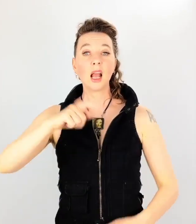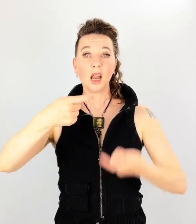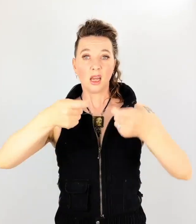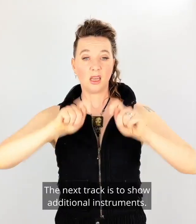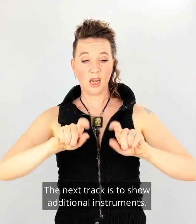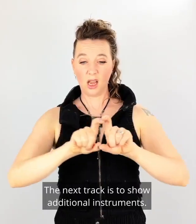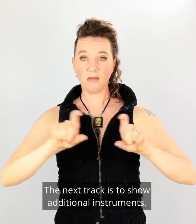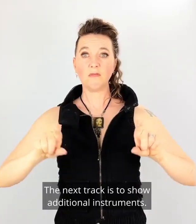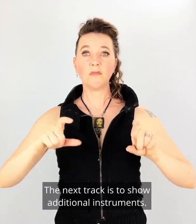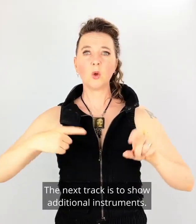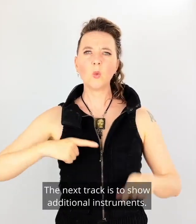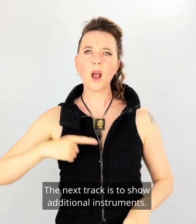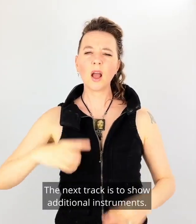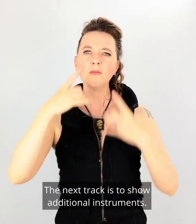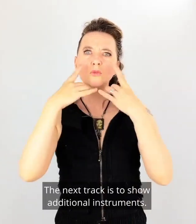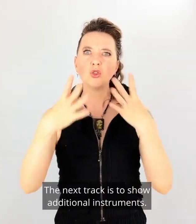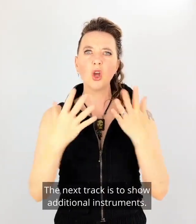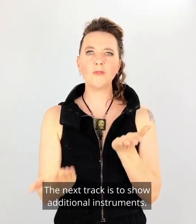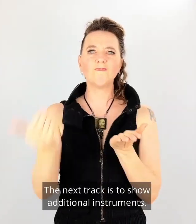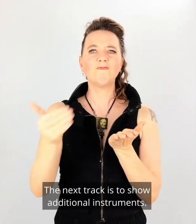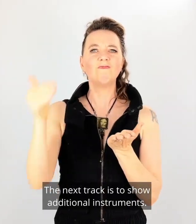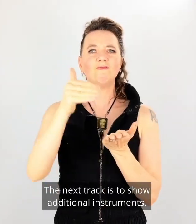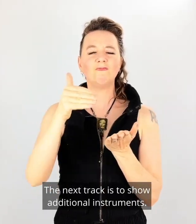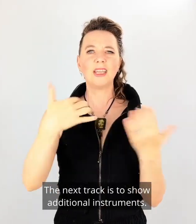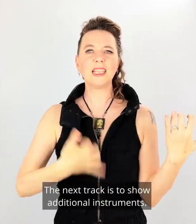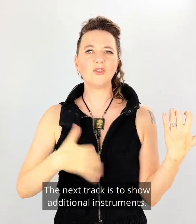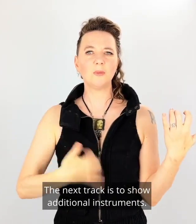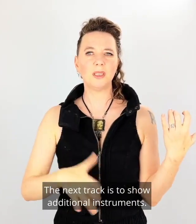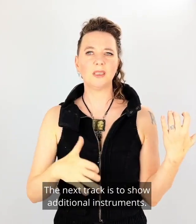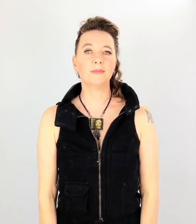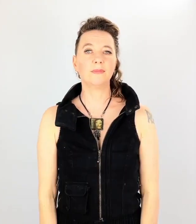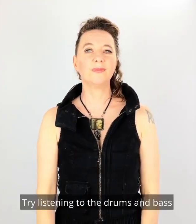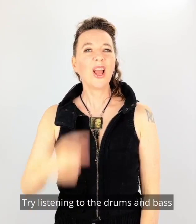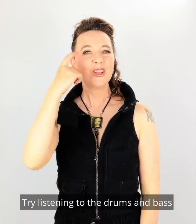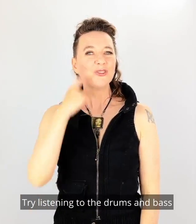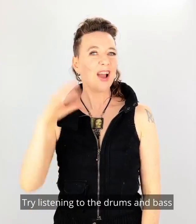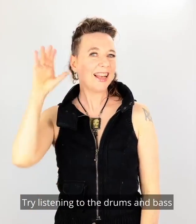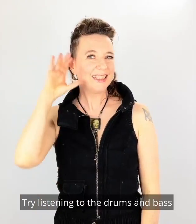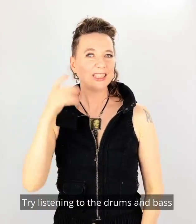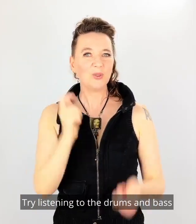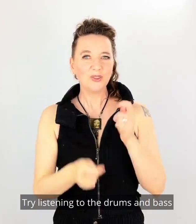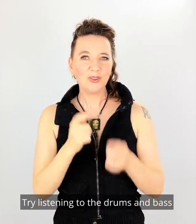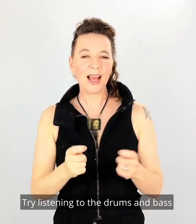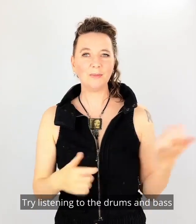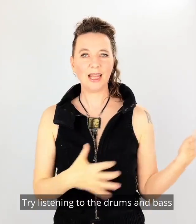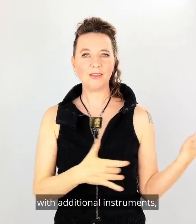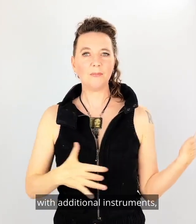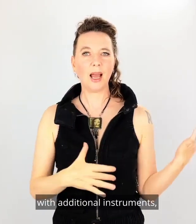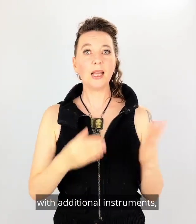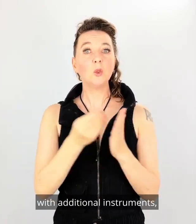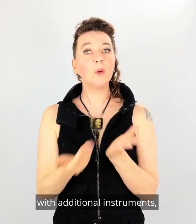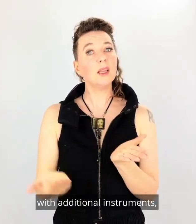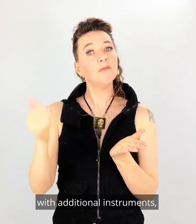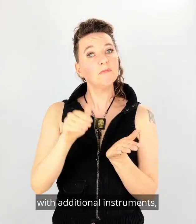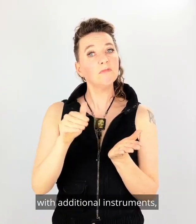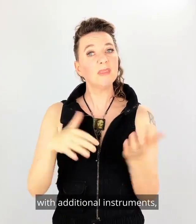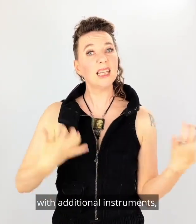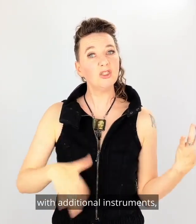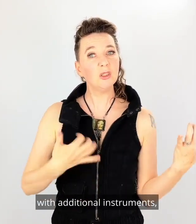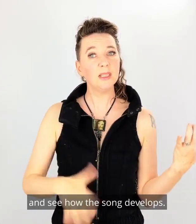The next track is to show additional instruments. Try listening to the drums and bass with additional instruments and